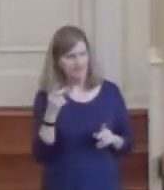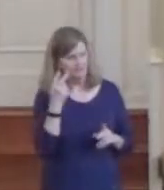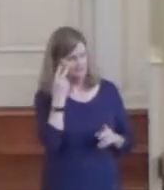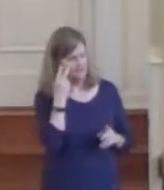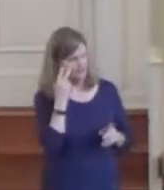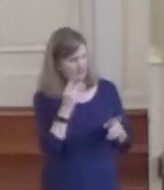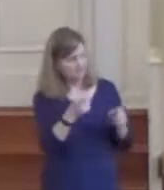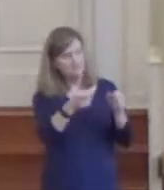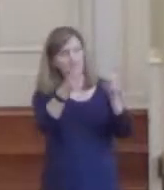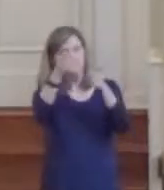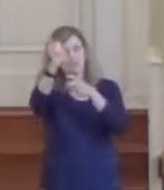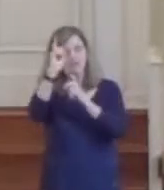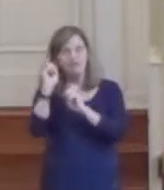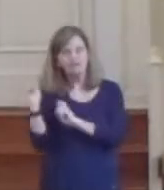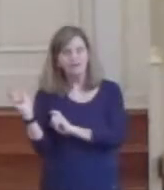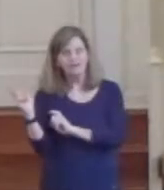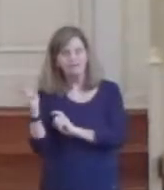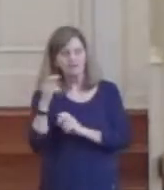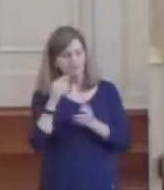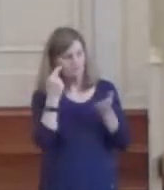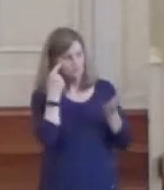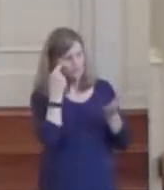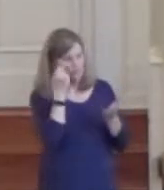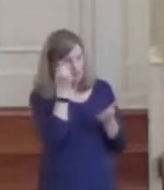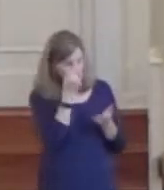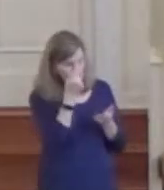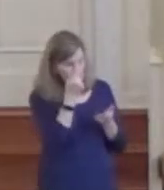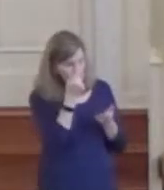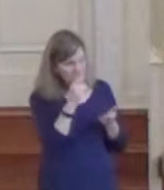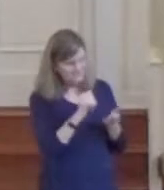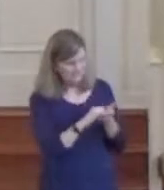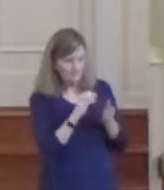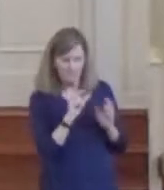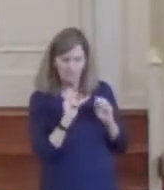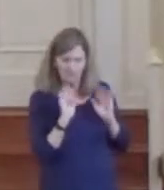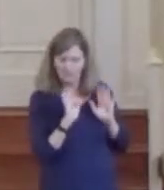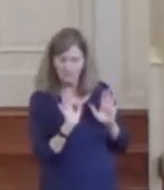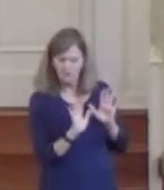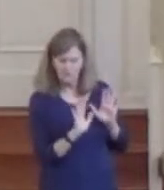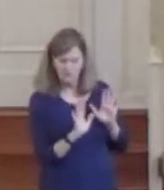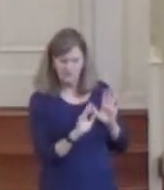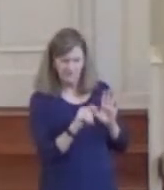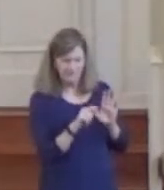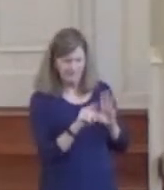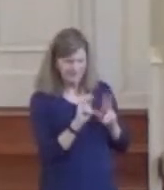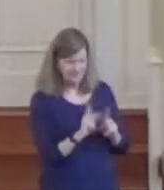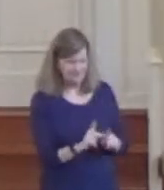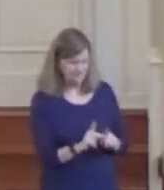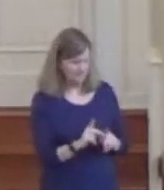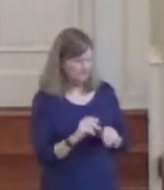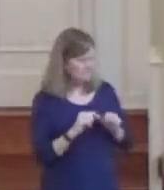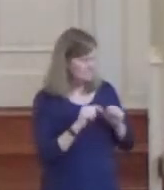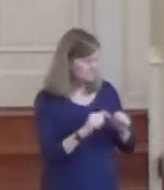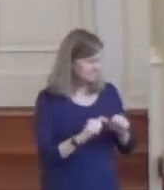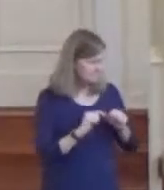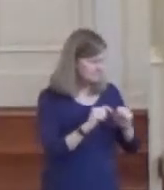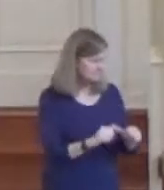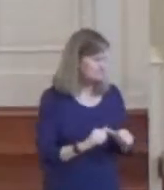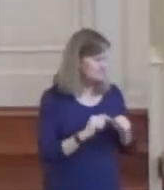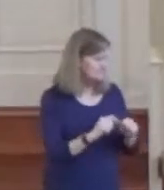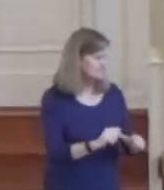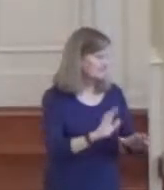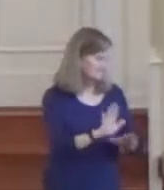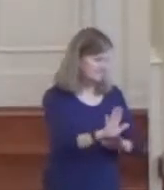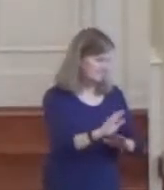that God has given me helps me to recognize that no. This is a person who has spent decades in the church and